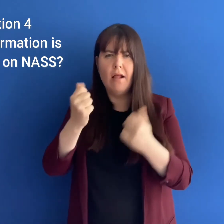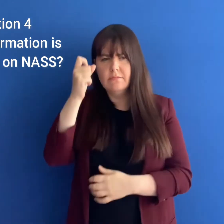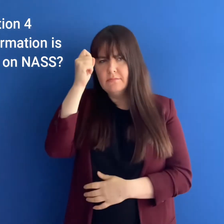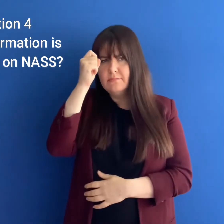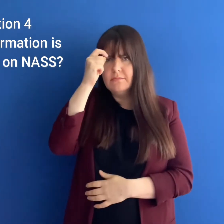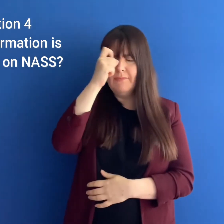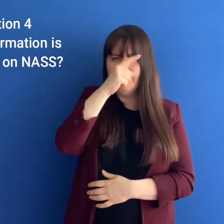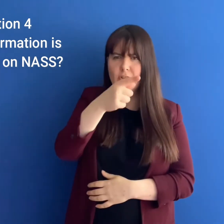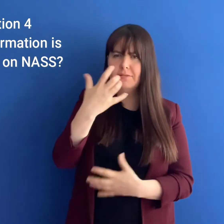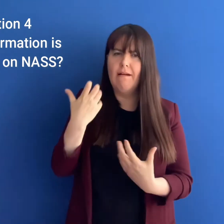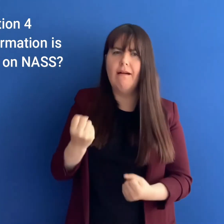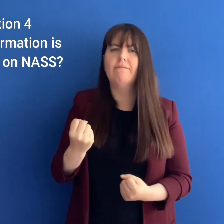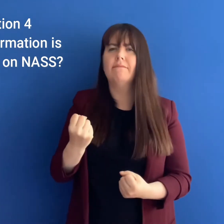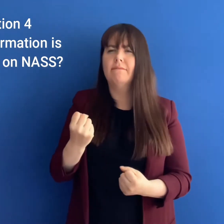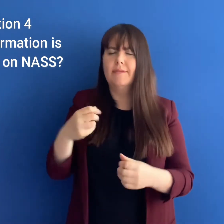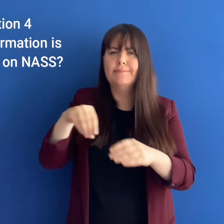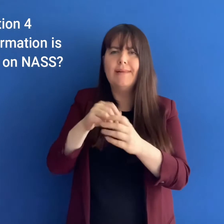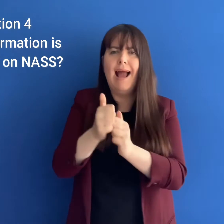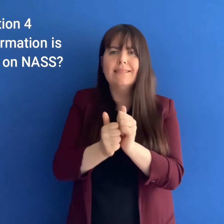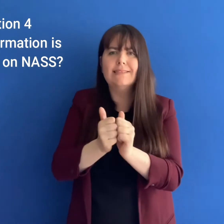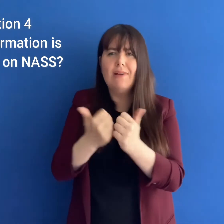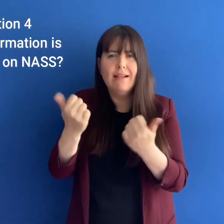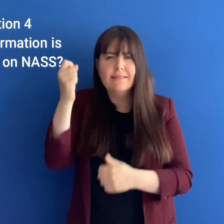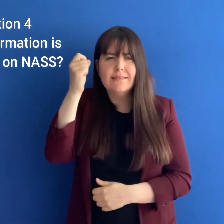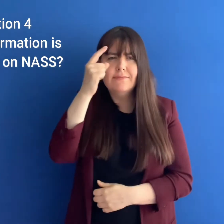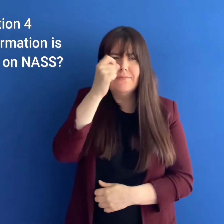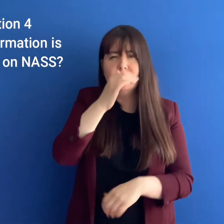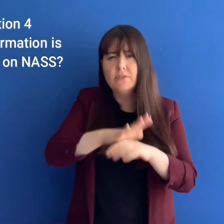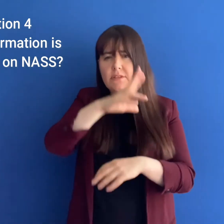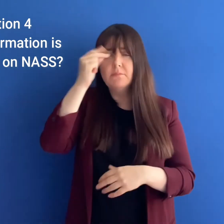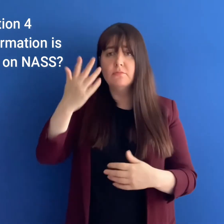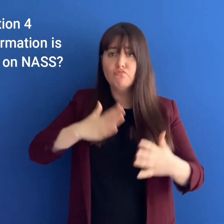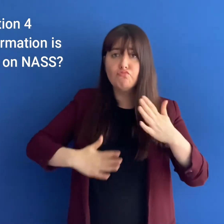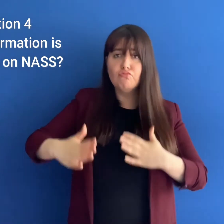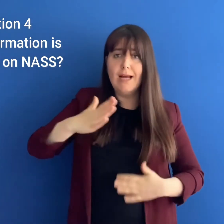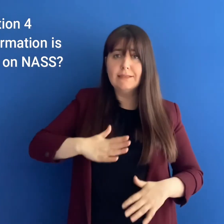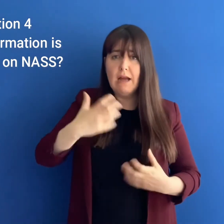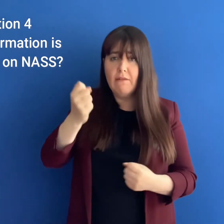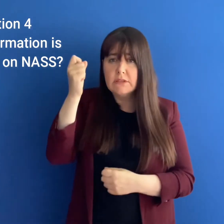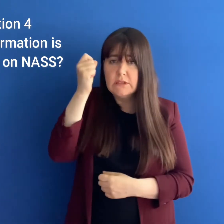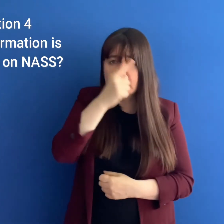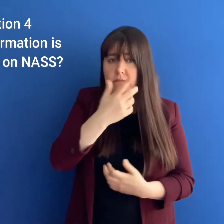You may be asked for details of any difficulties you have with activities such as getting dressed,